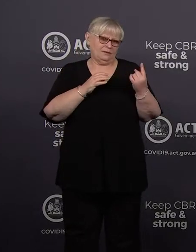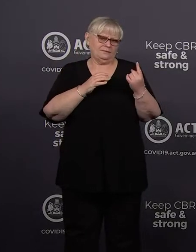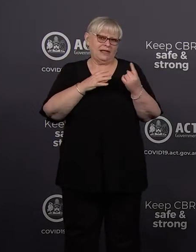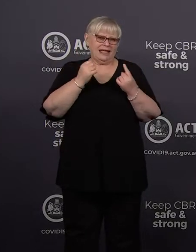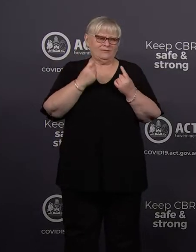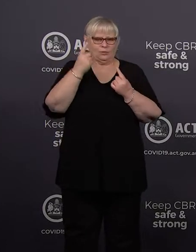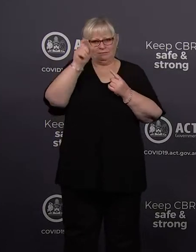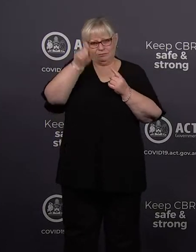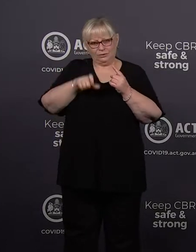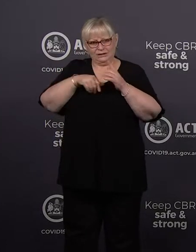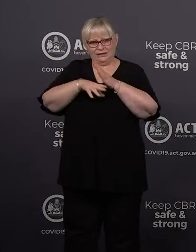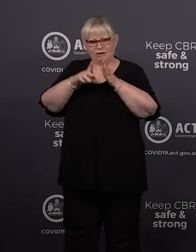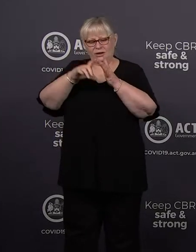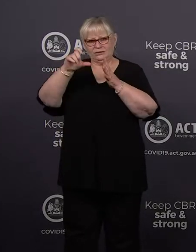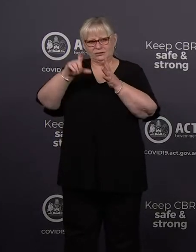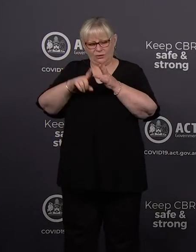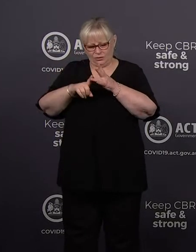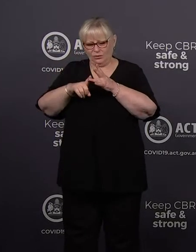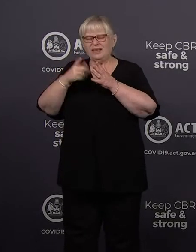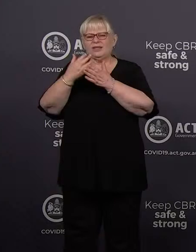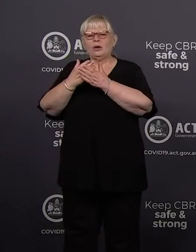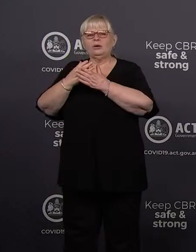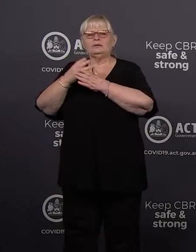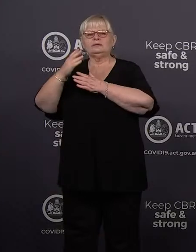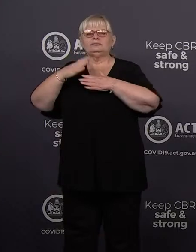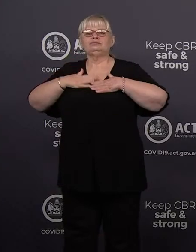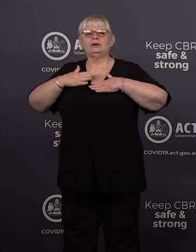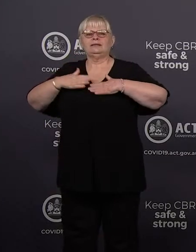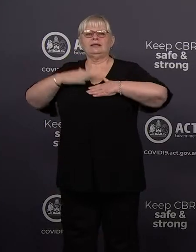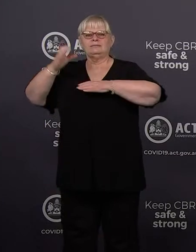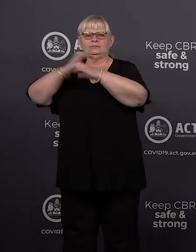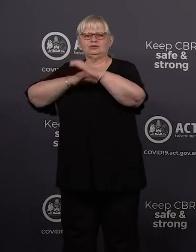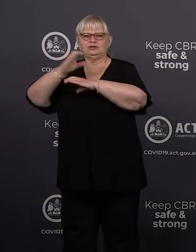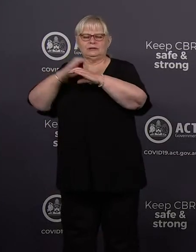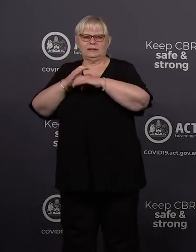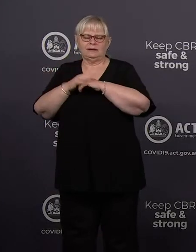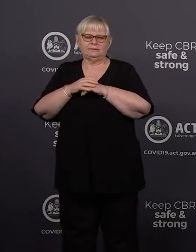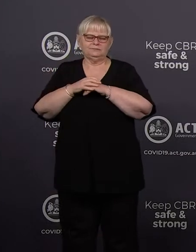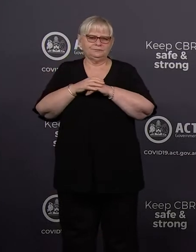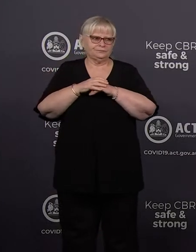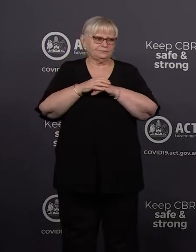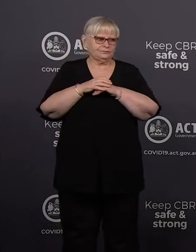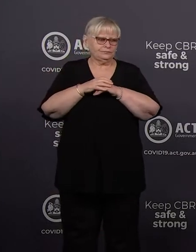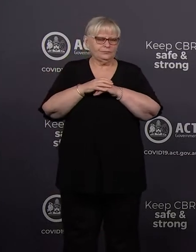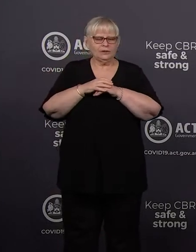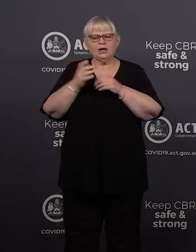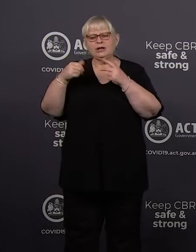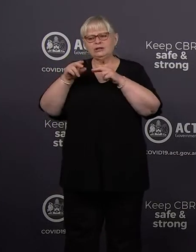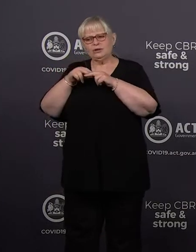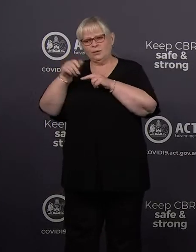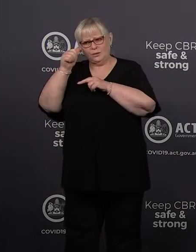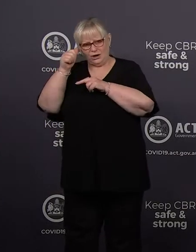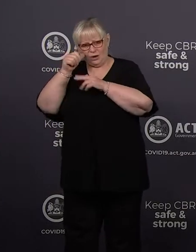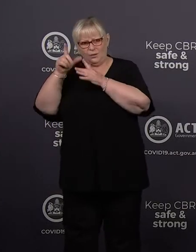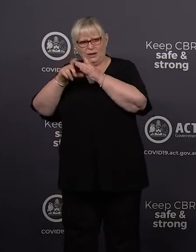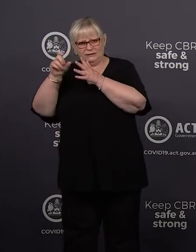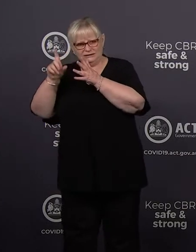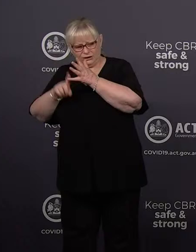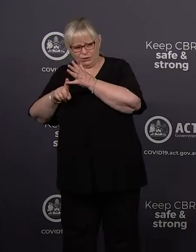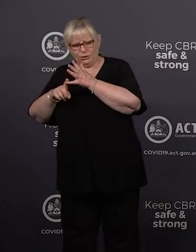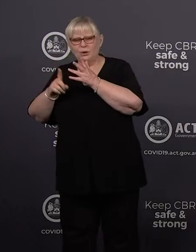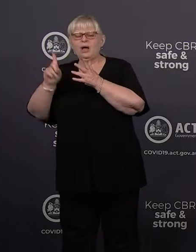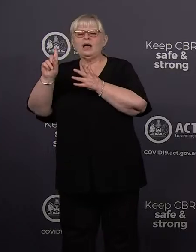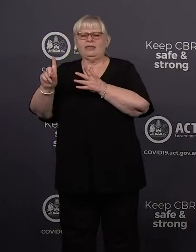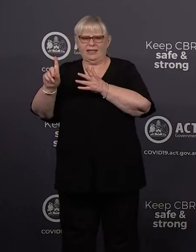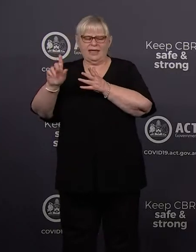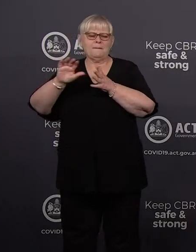The patient in ICU requires breathing support. What does hospital care look like for those who aren't quite as seriously ill and are in the lower category,